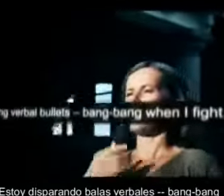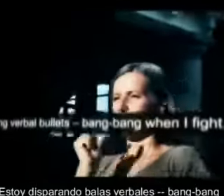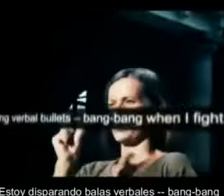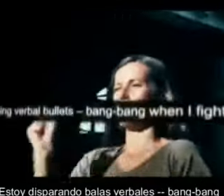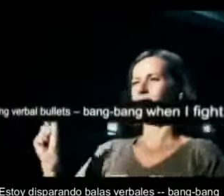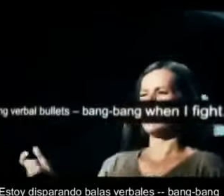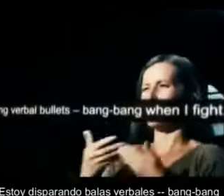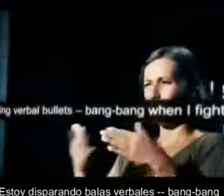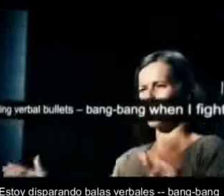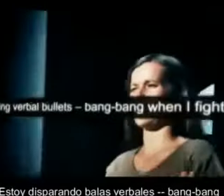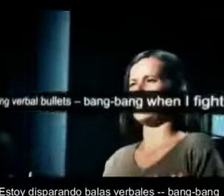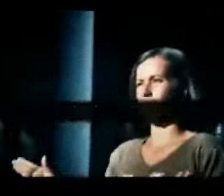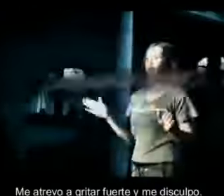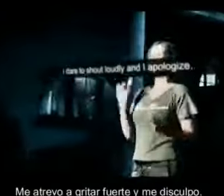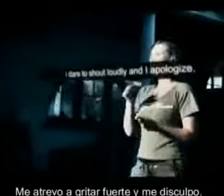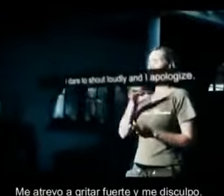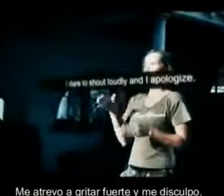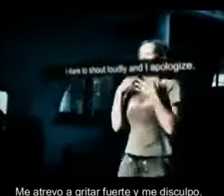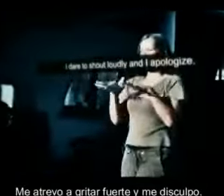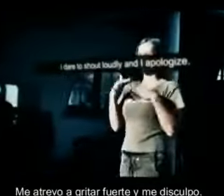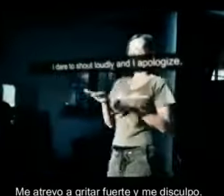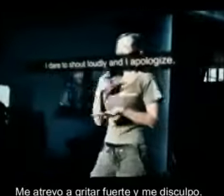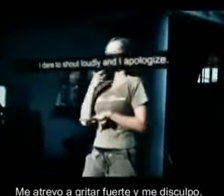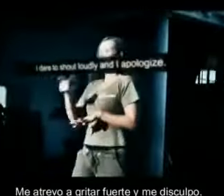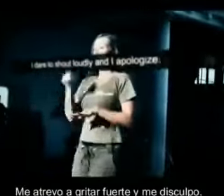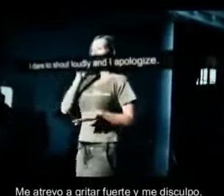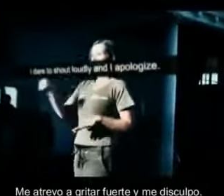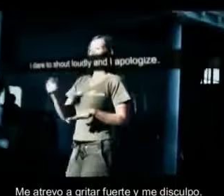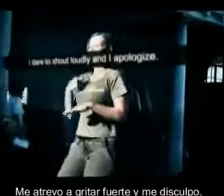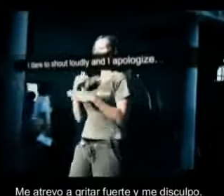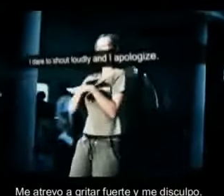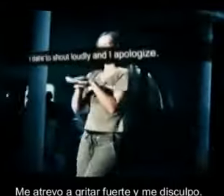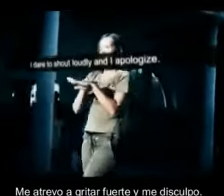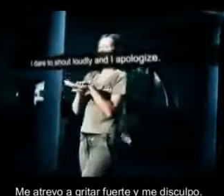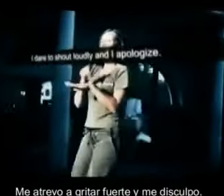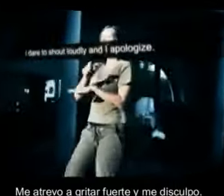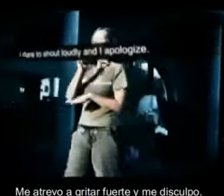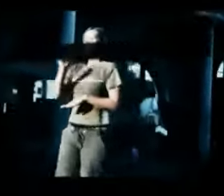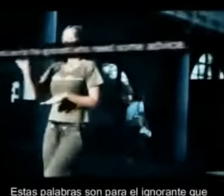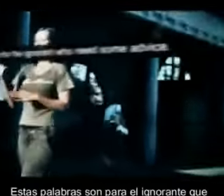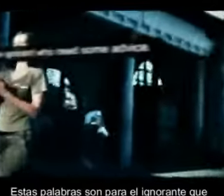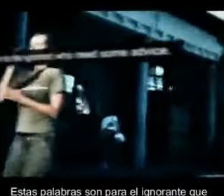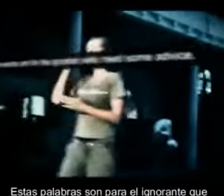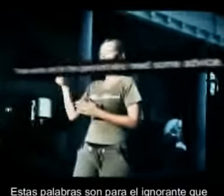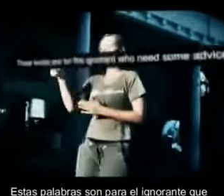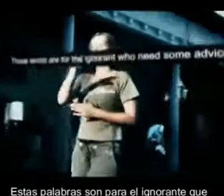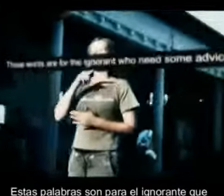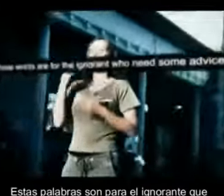bang, when I fight. I dare to shout loudly and I apologize. Those words are for the ignorant